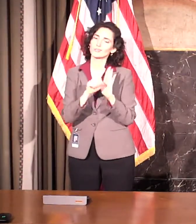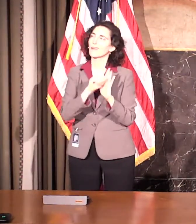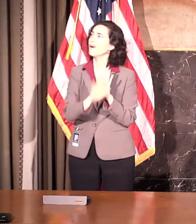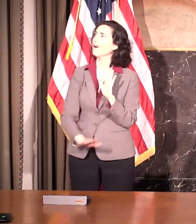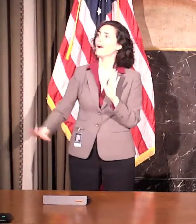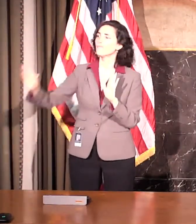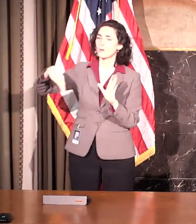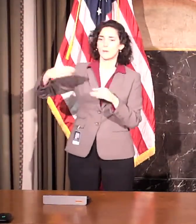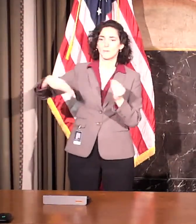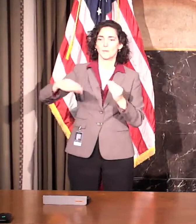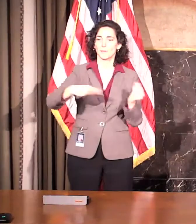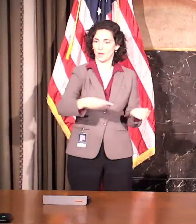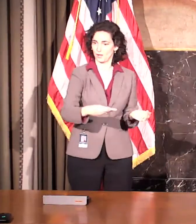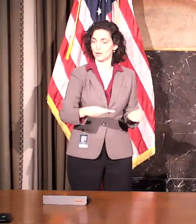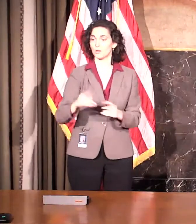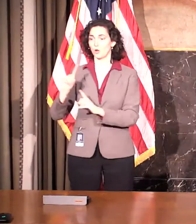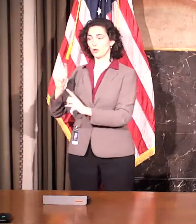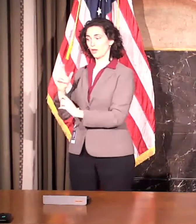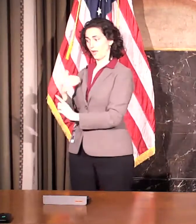vaccine.